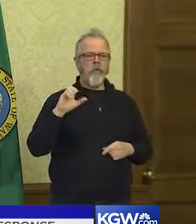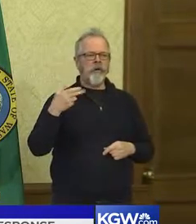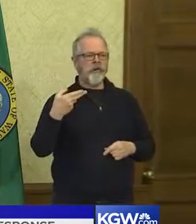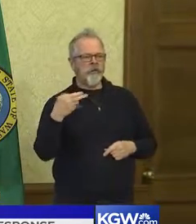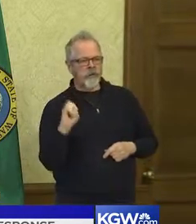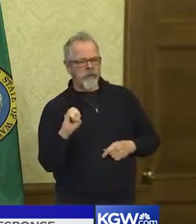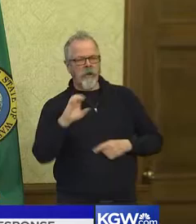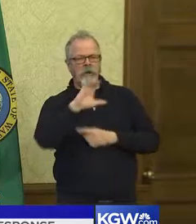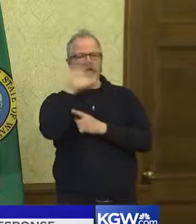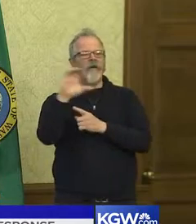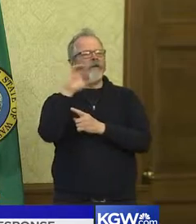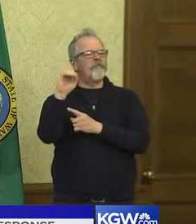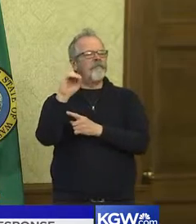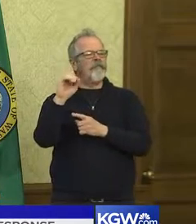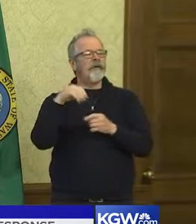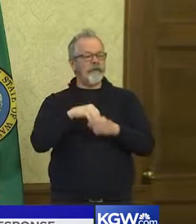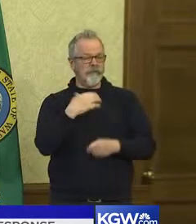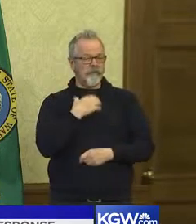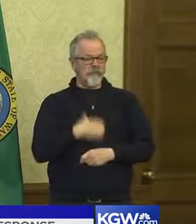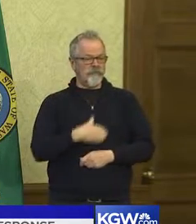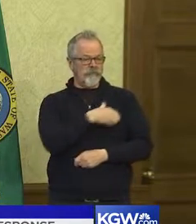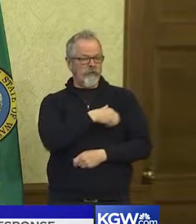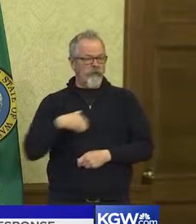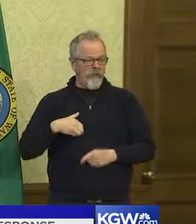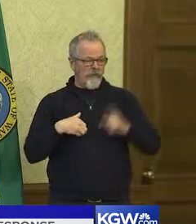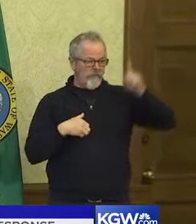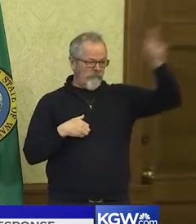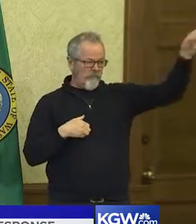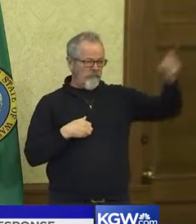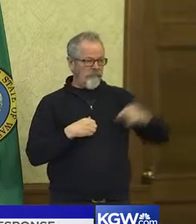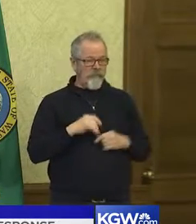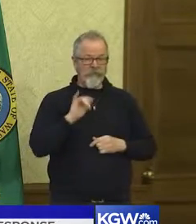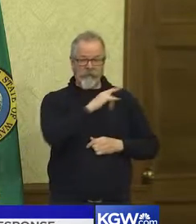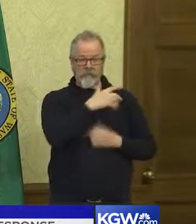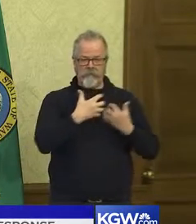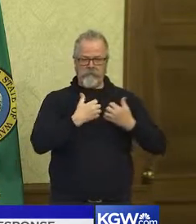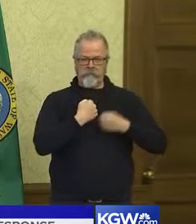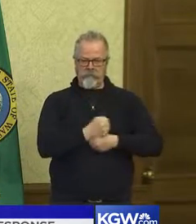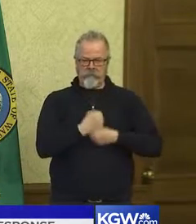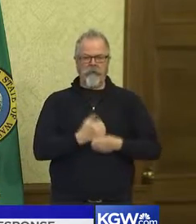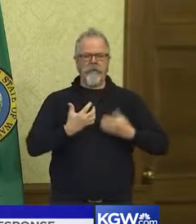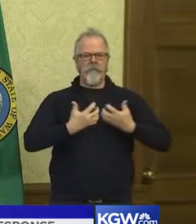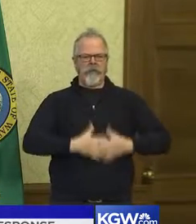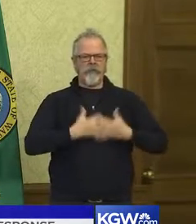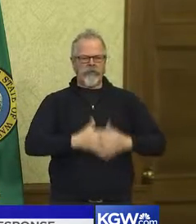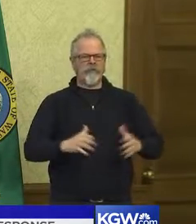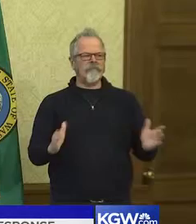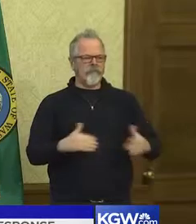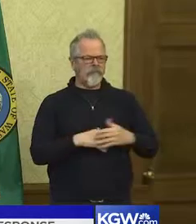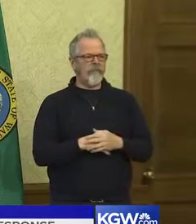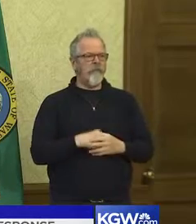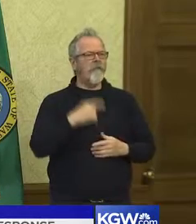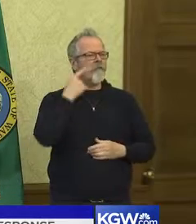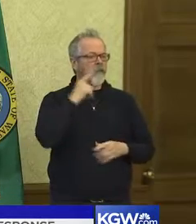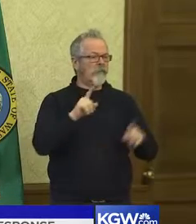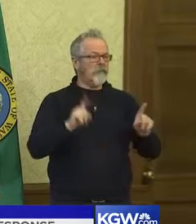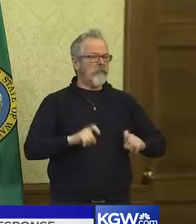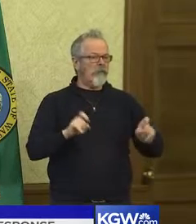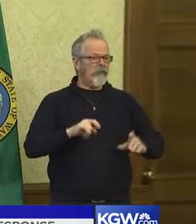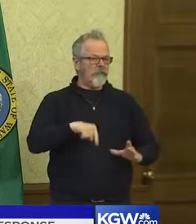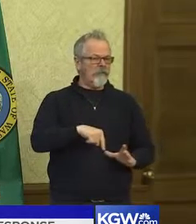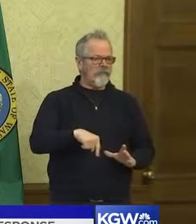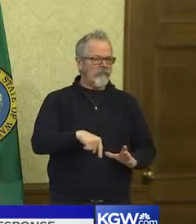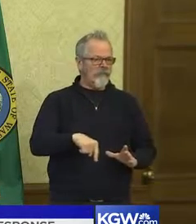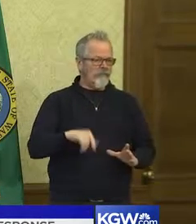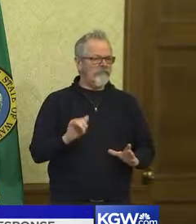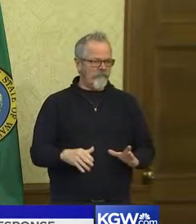additional machines for the University of Washington. And her contacts when she was ambassador, U.S. ambassador to Switzerland, has allowed